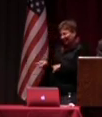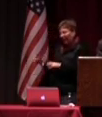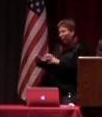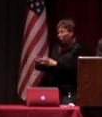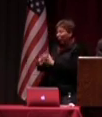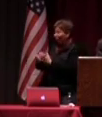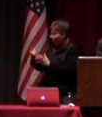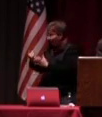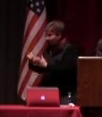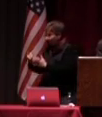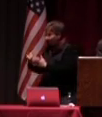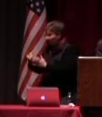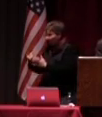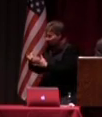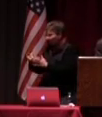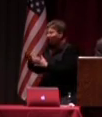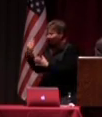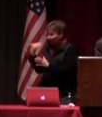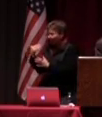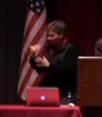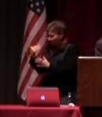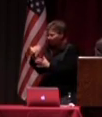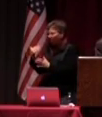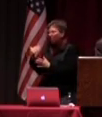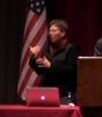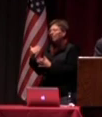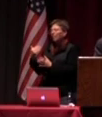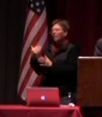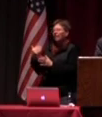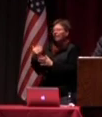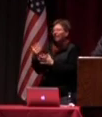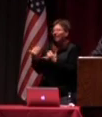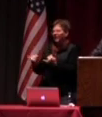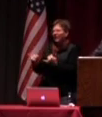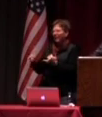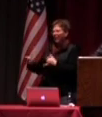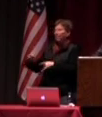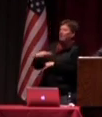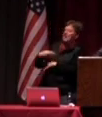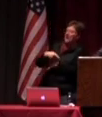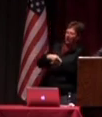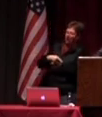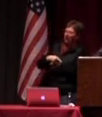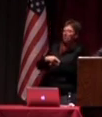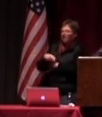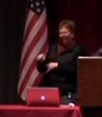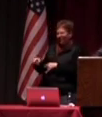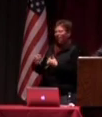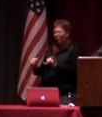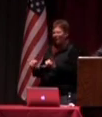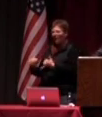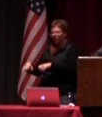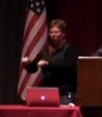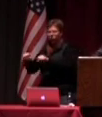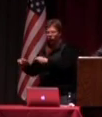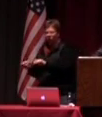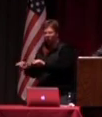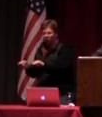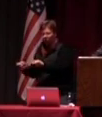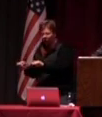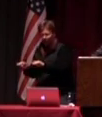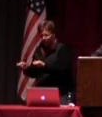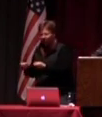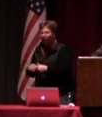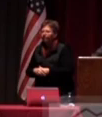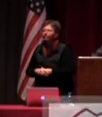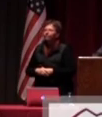when he had fled from a closer place of exile, the island of Elba, during the spectacular episode called the 100 Days in 1815, and